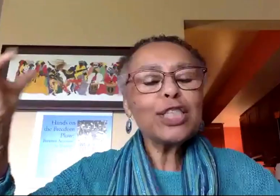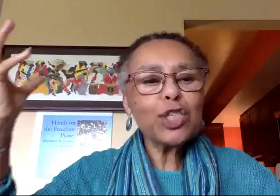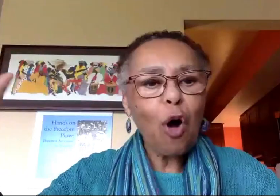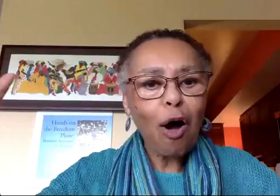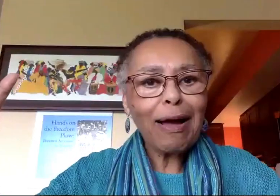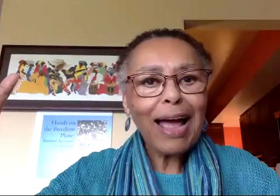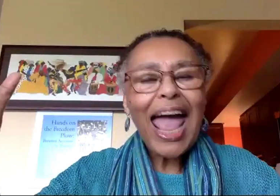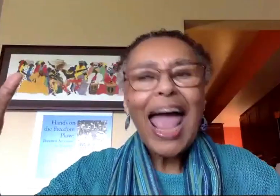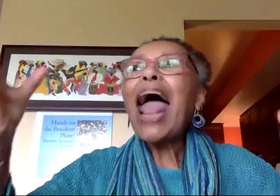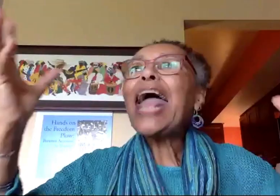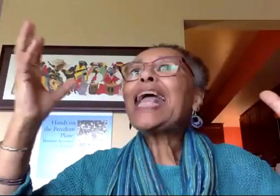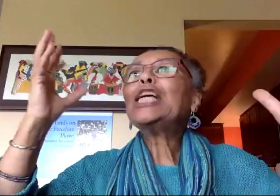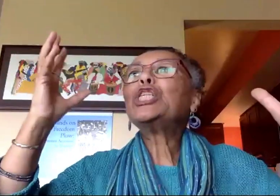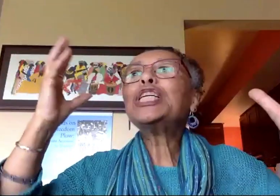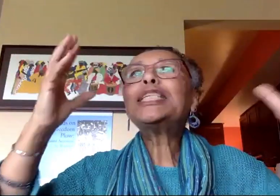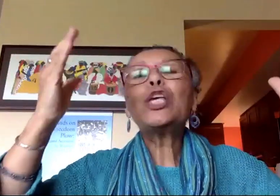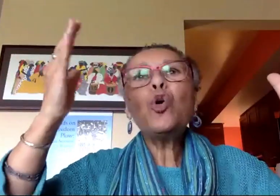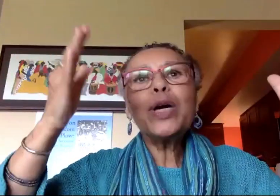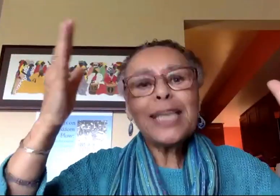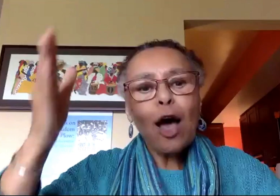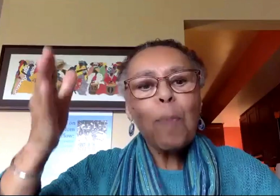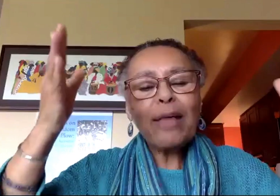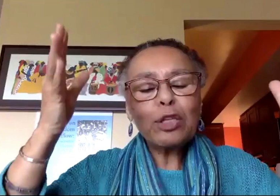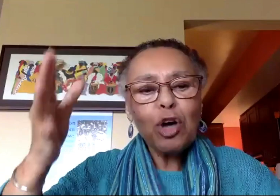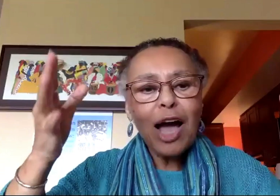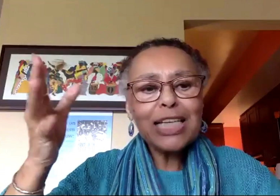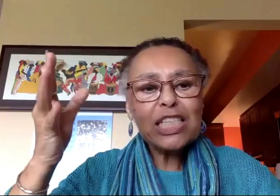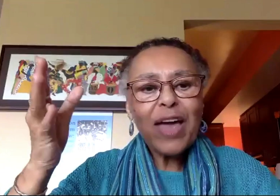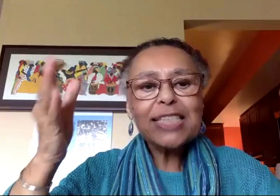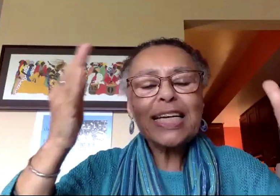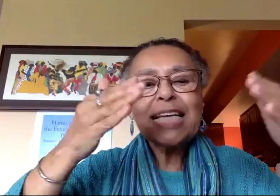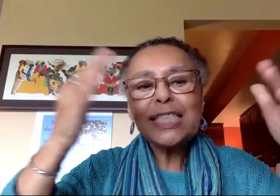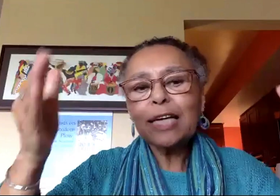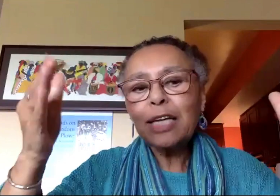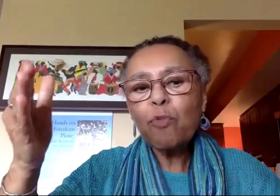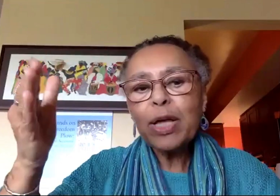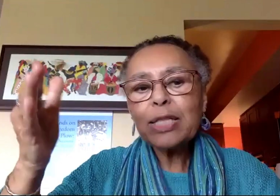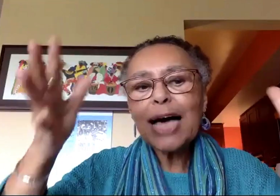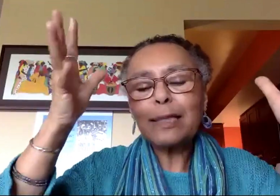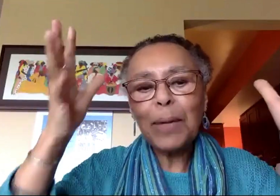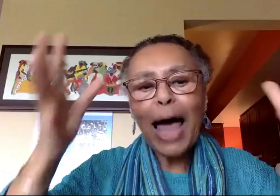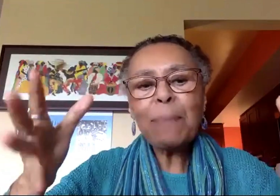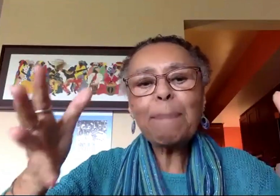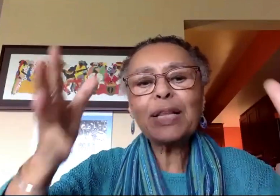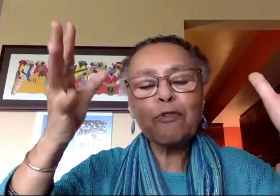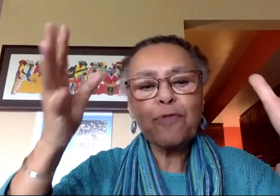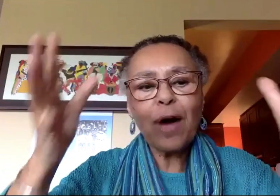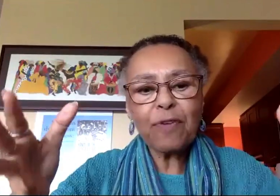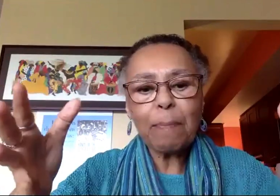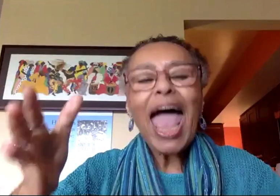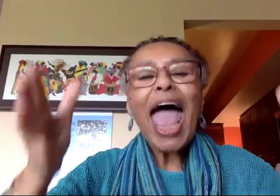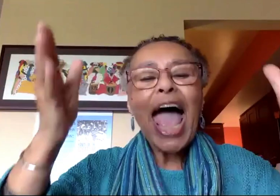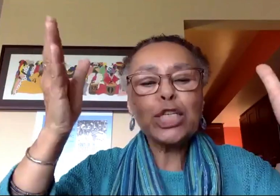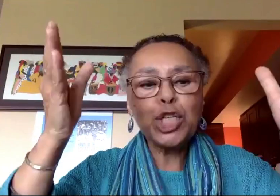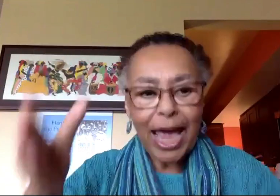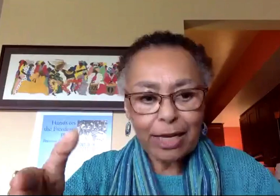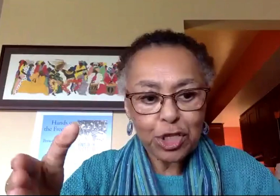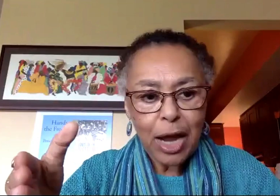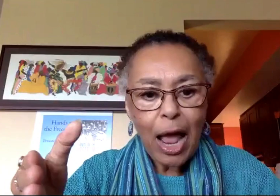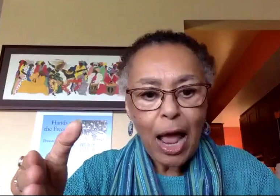the song, she said you could tell by the look on his face that he suddenly realized that the Black people in front of him